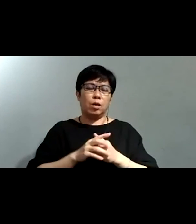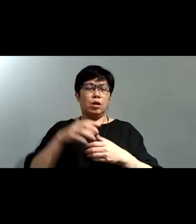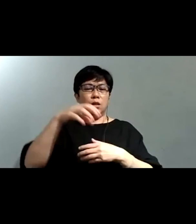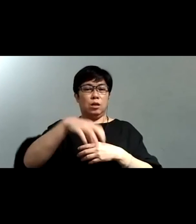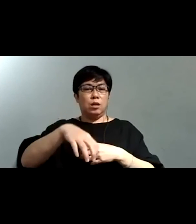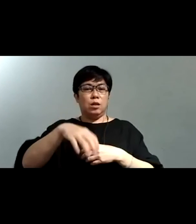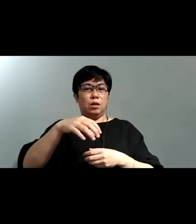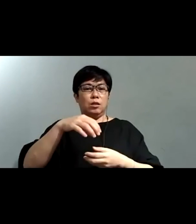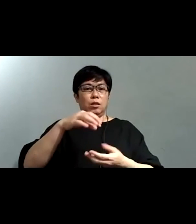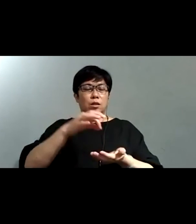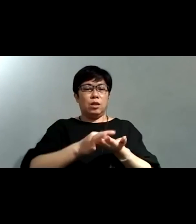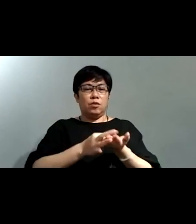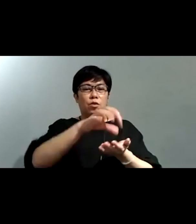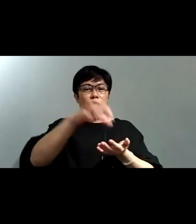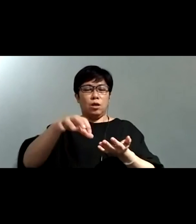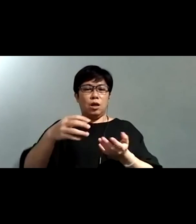see that